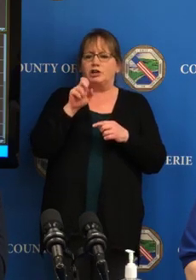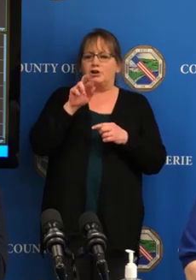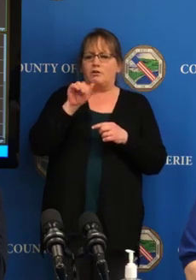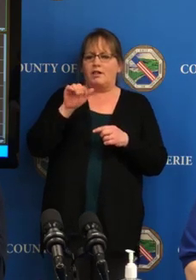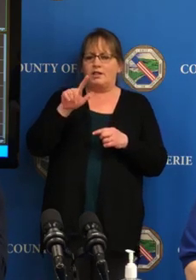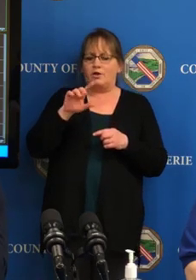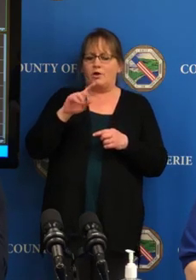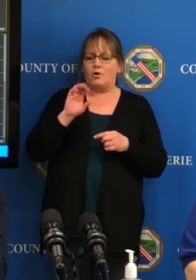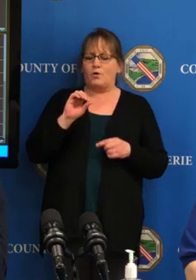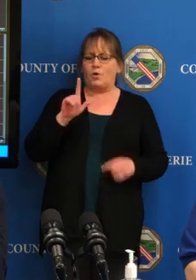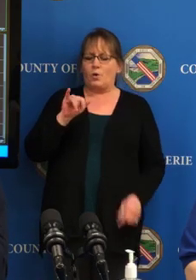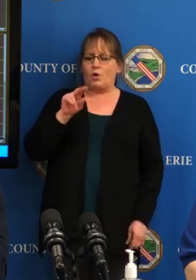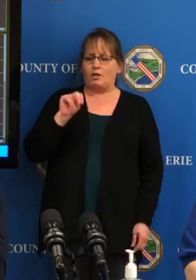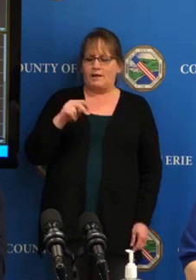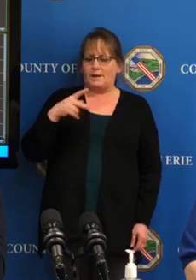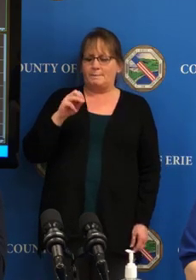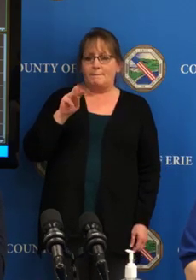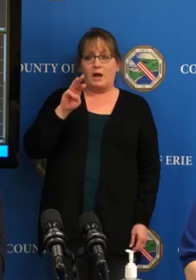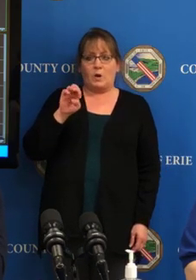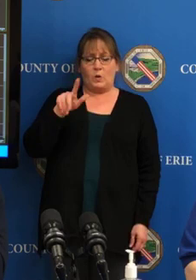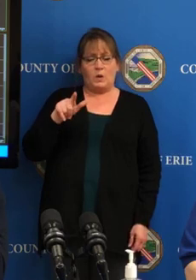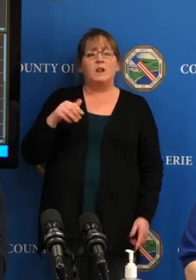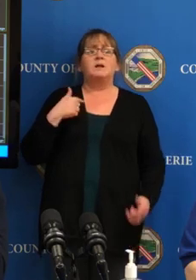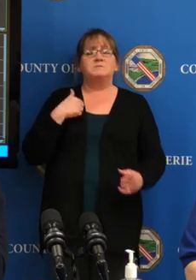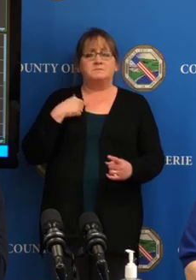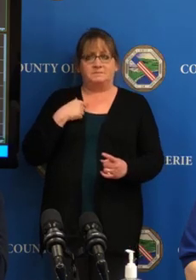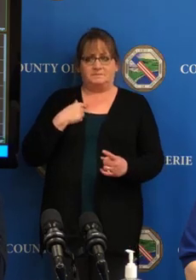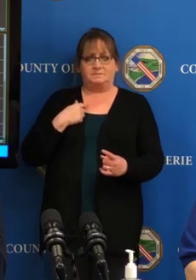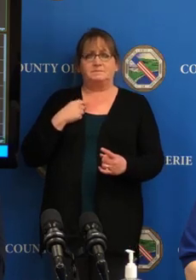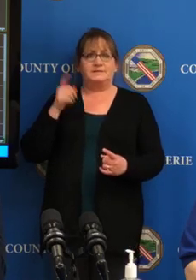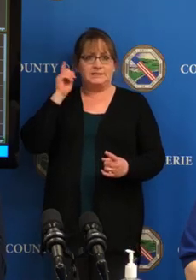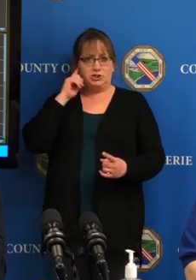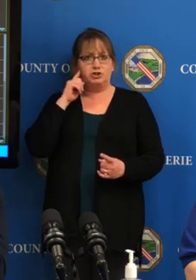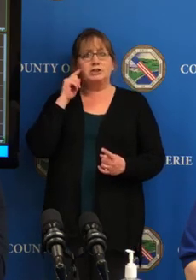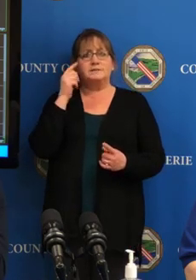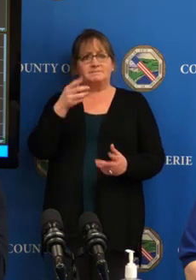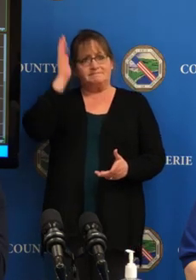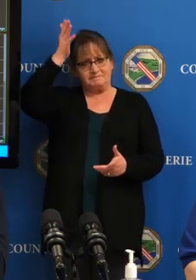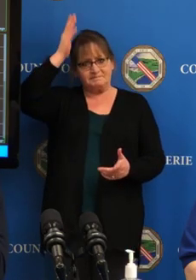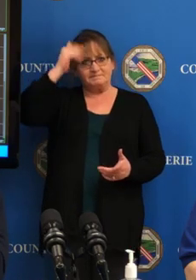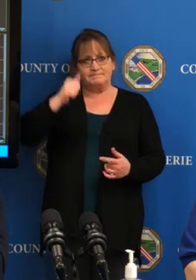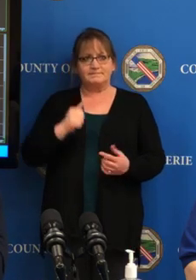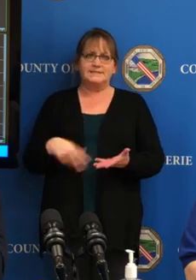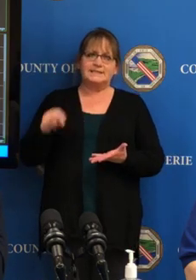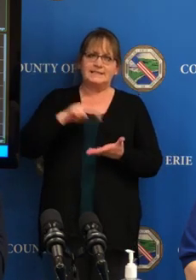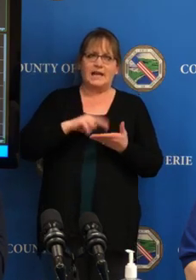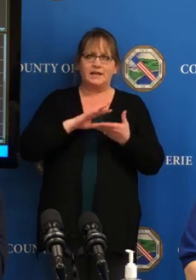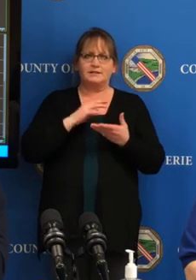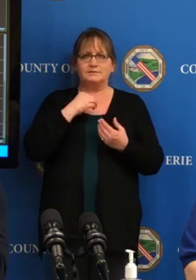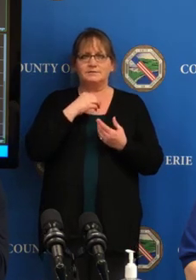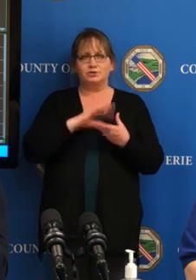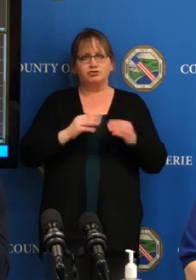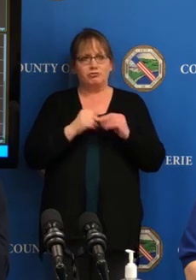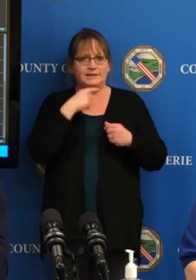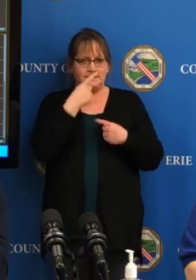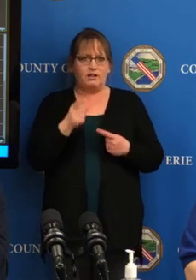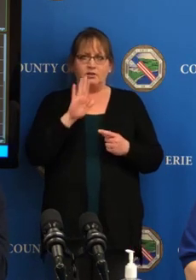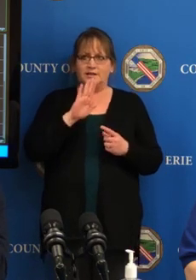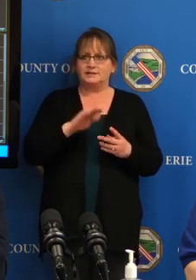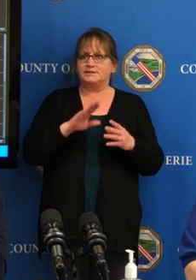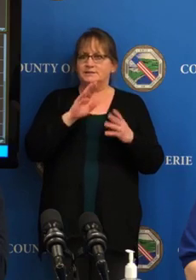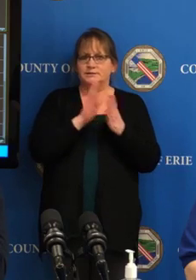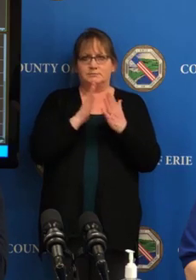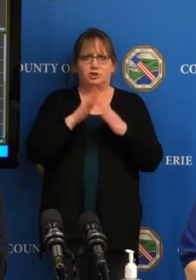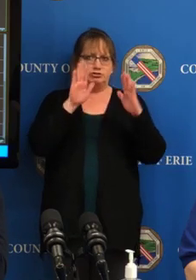actually had an opportunity to hear General Colin Powell not too long ago in person. Outstanding storyteller, and his book is great. If you don't have an opportunity